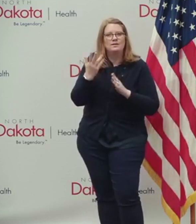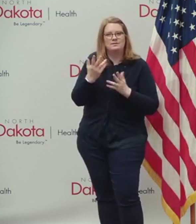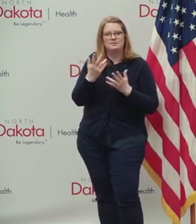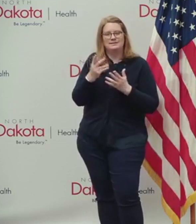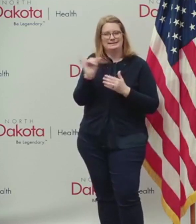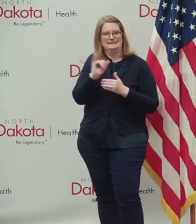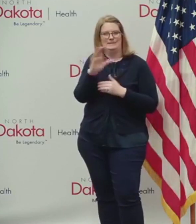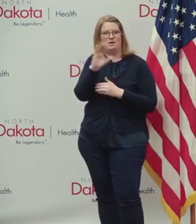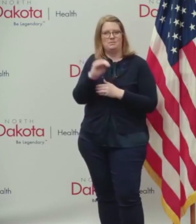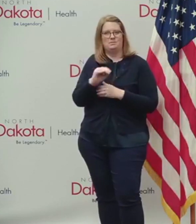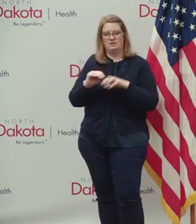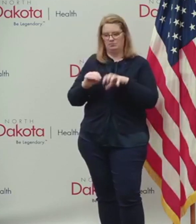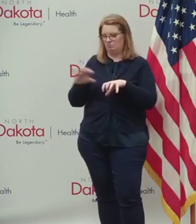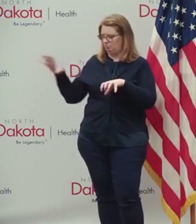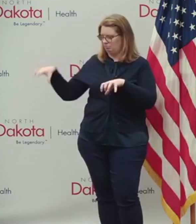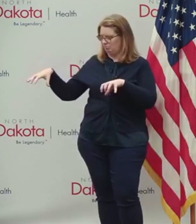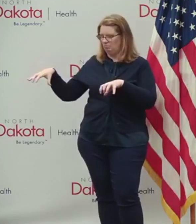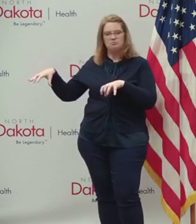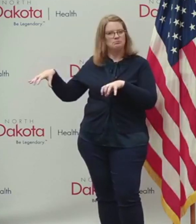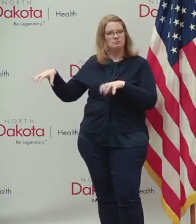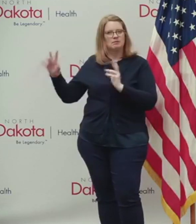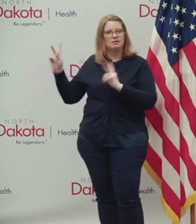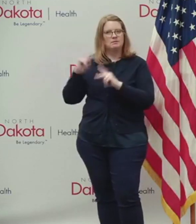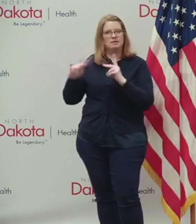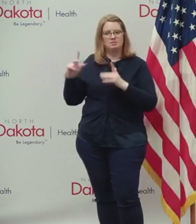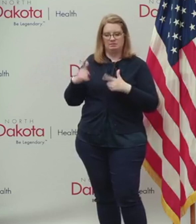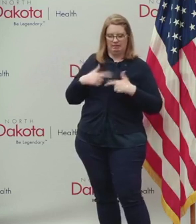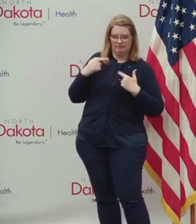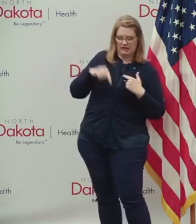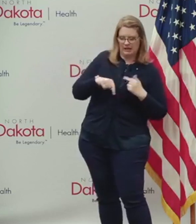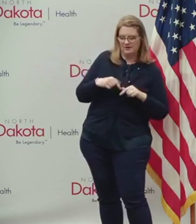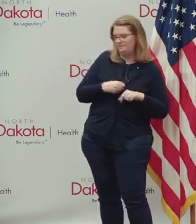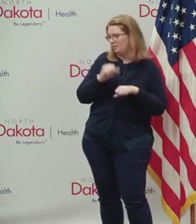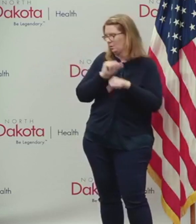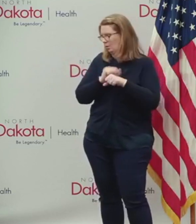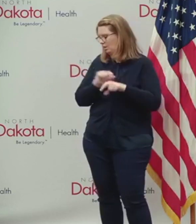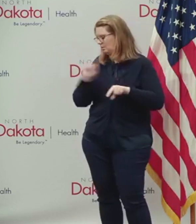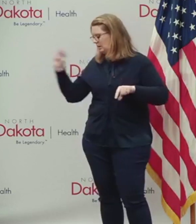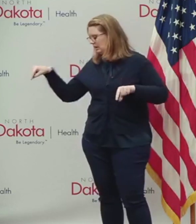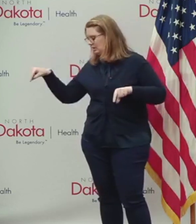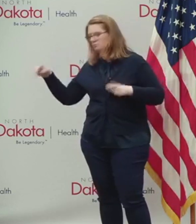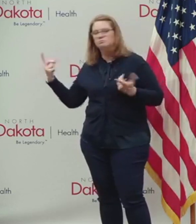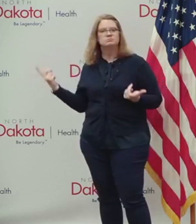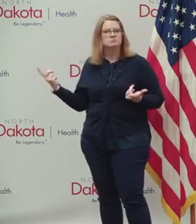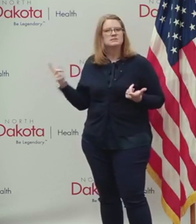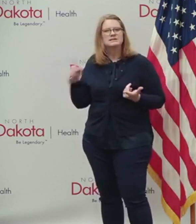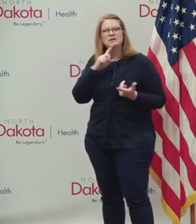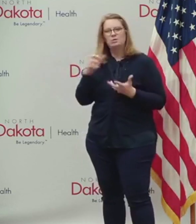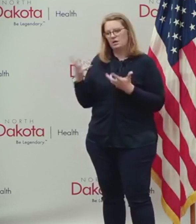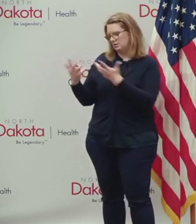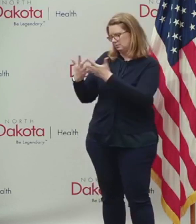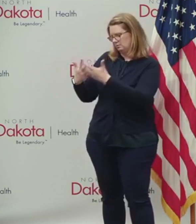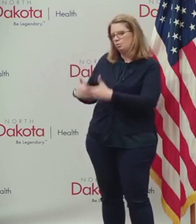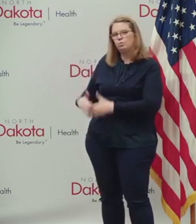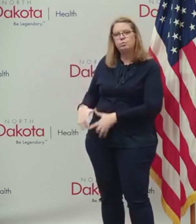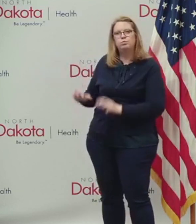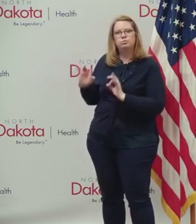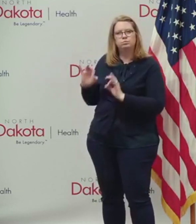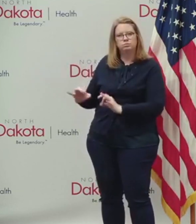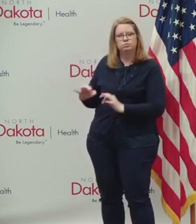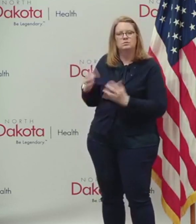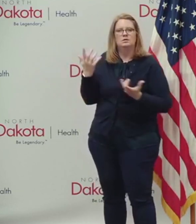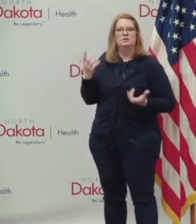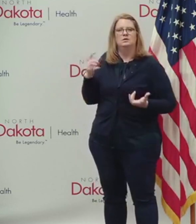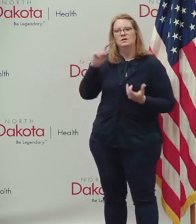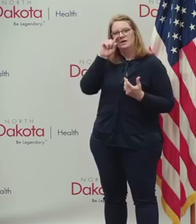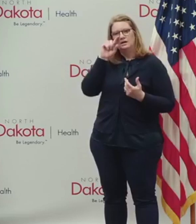sides of the river. We have people that work on both, live in one community and work in the other. And so the integration there, much like we have here